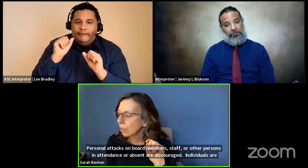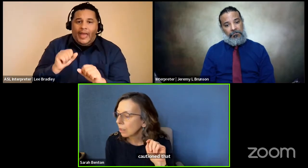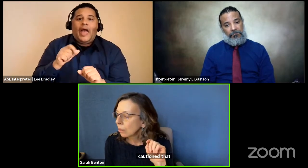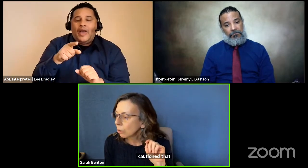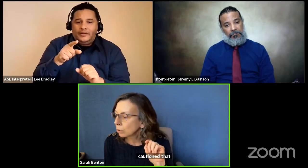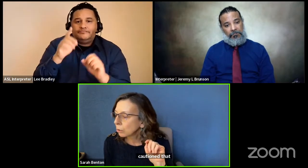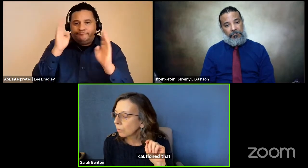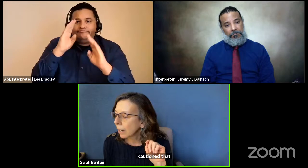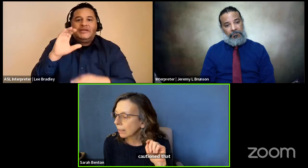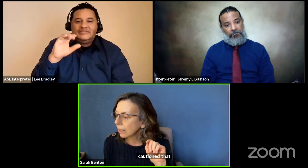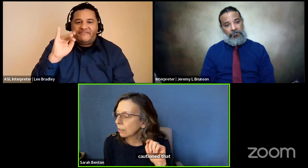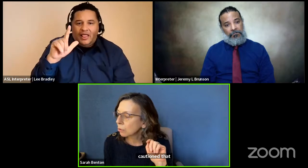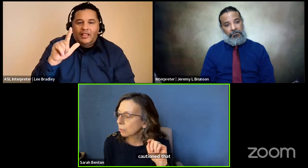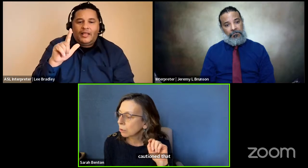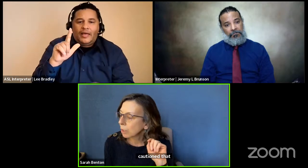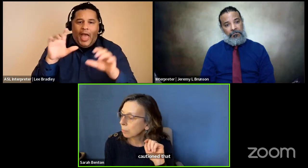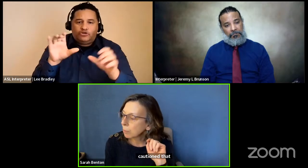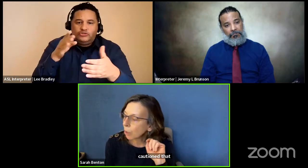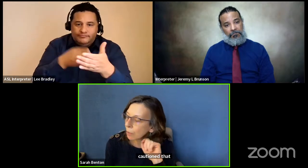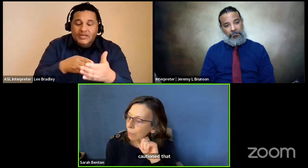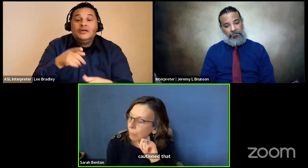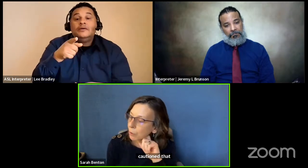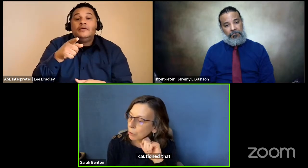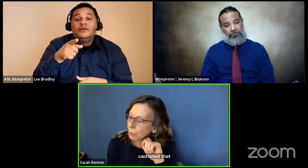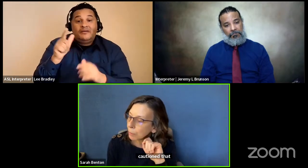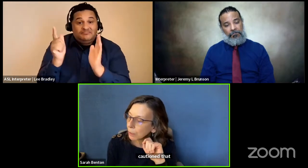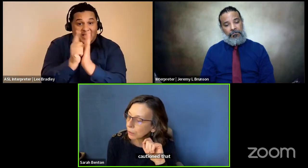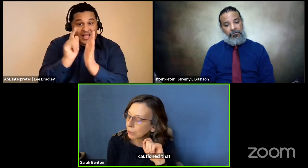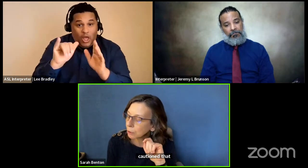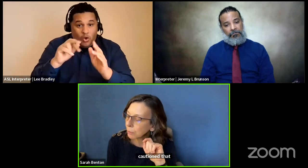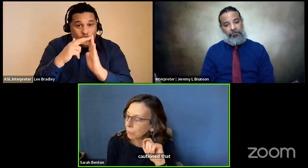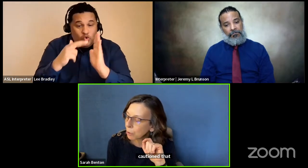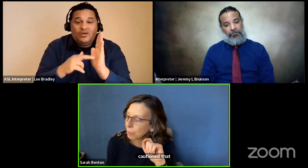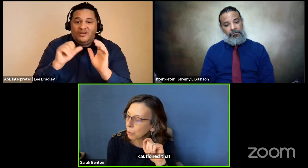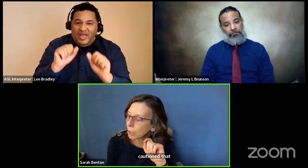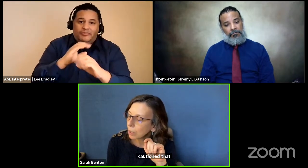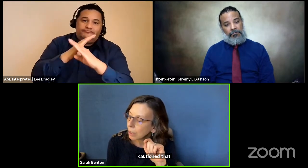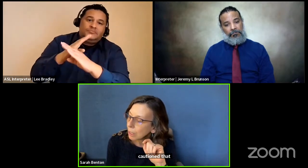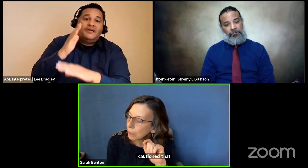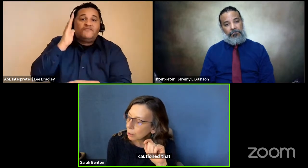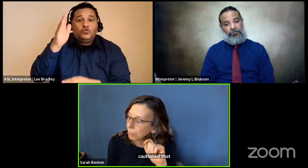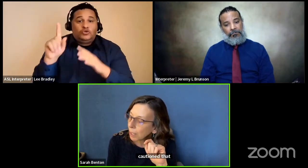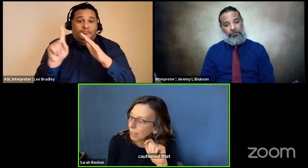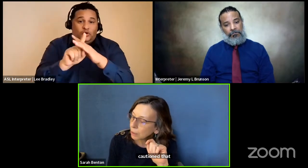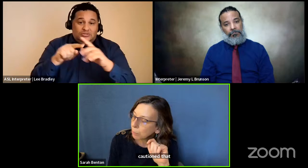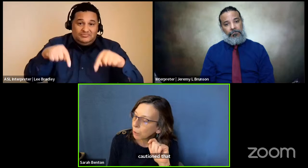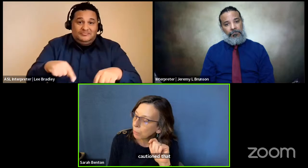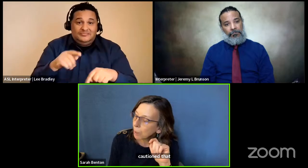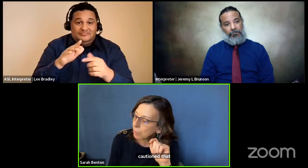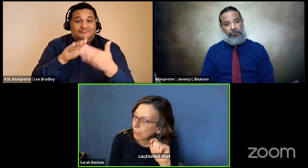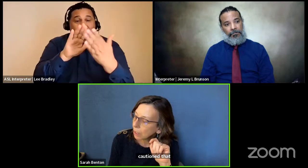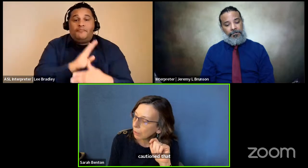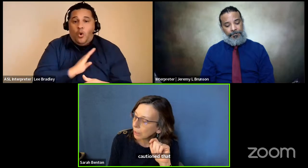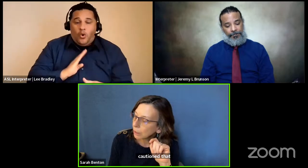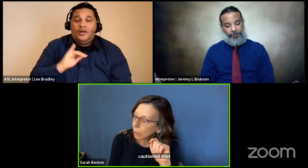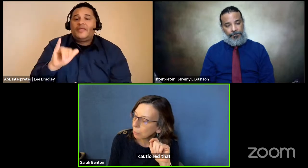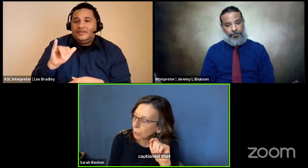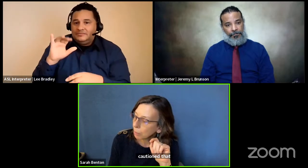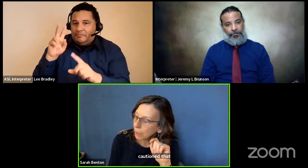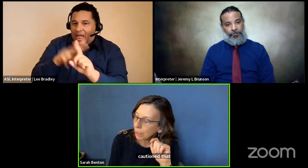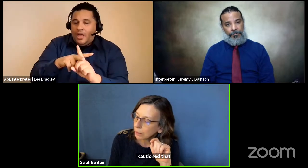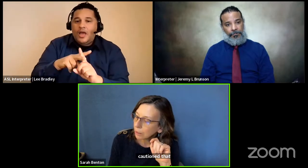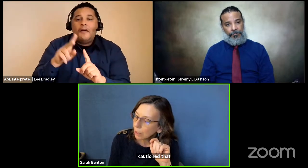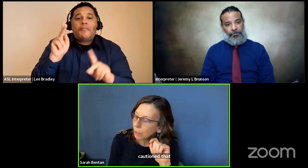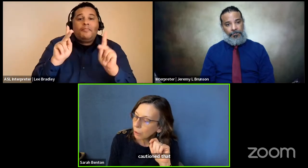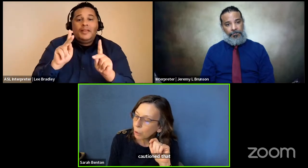action. Those who violate this rule can be barred from future appearances before the board. This applies to both public hearings and